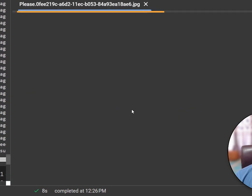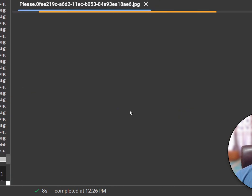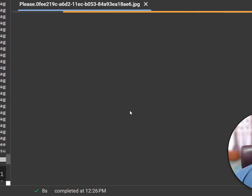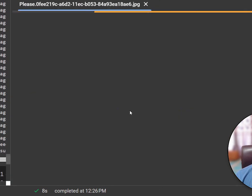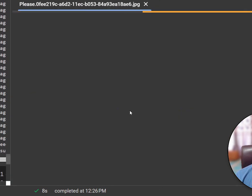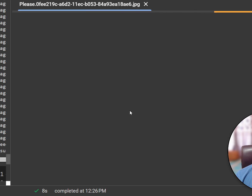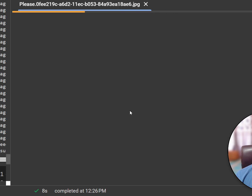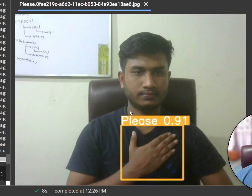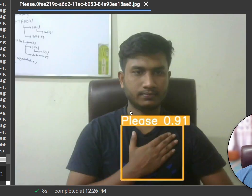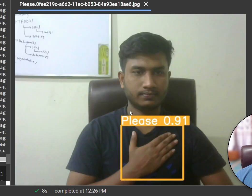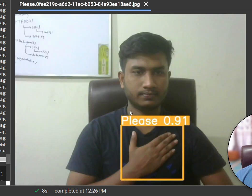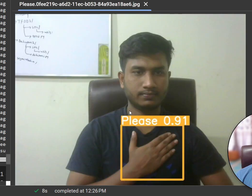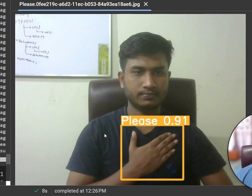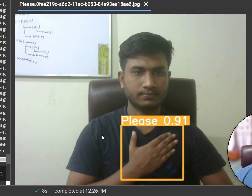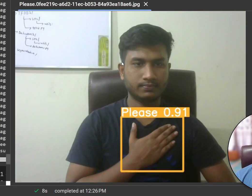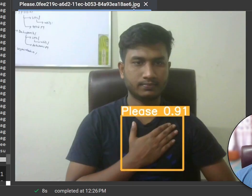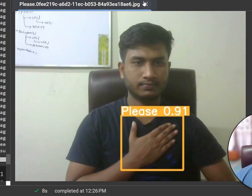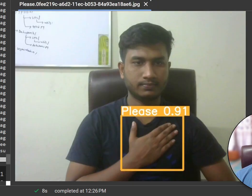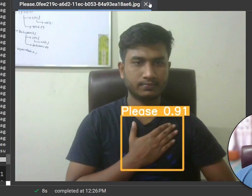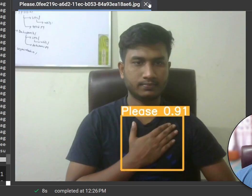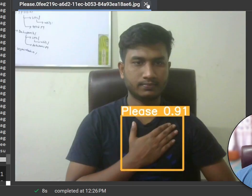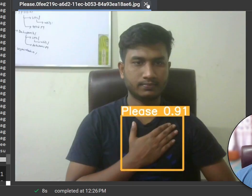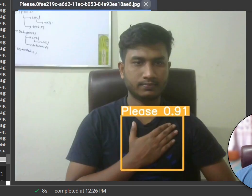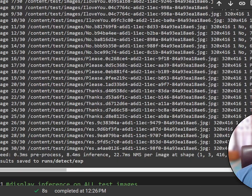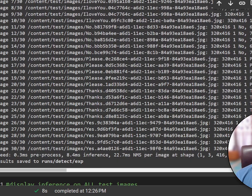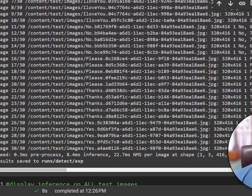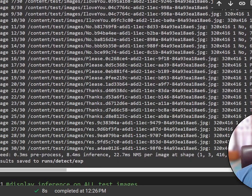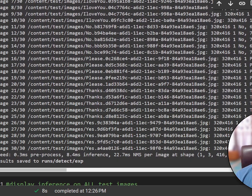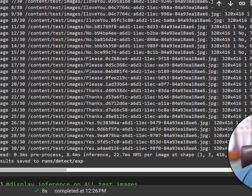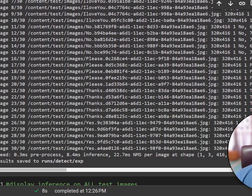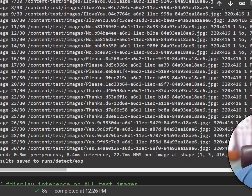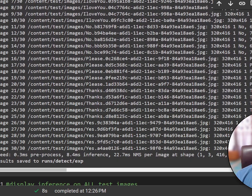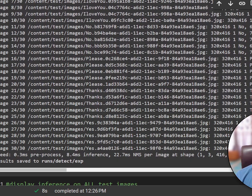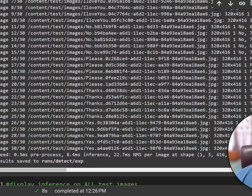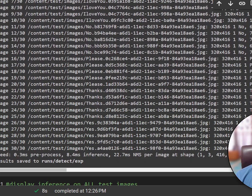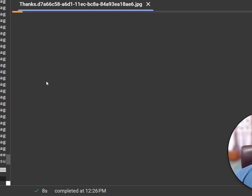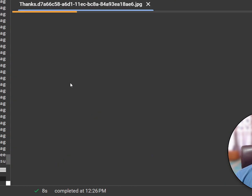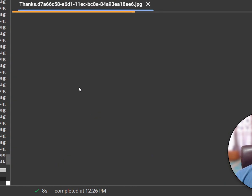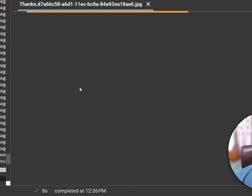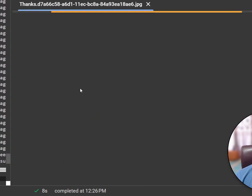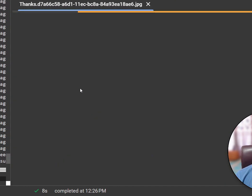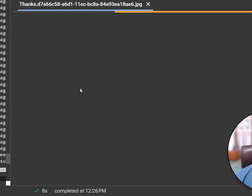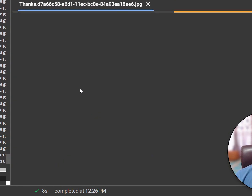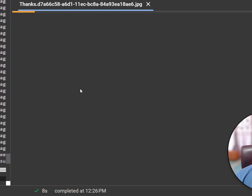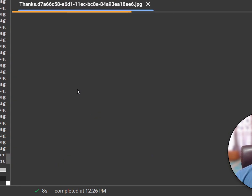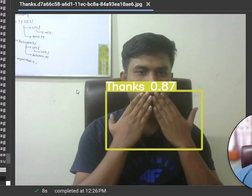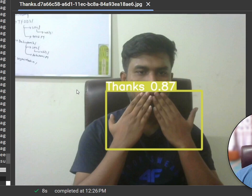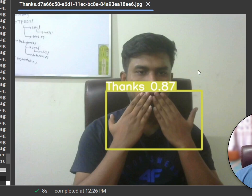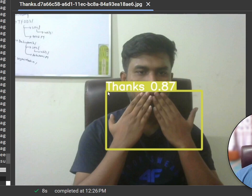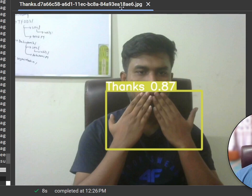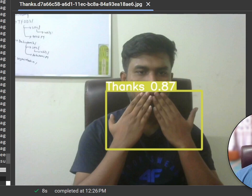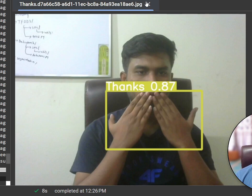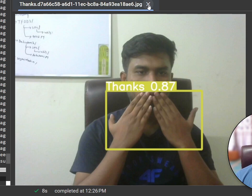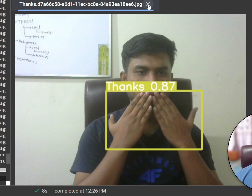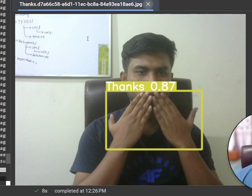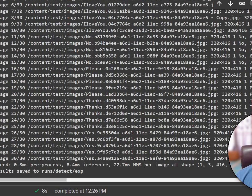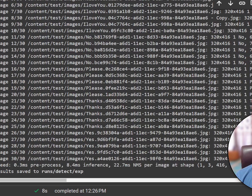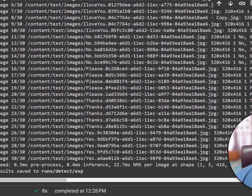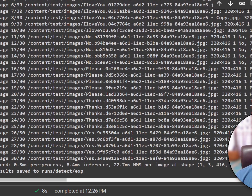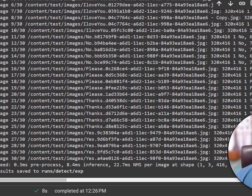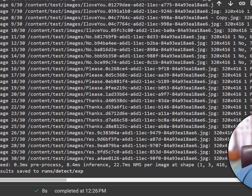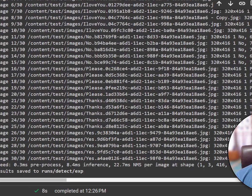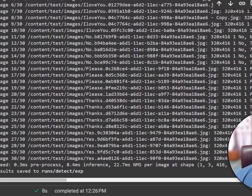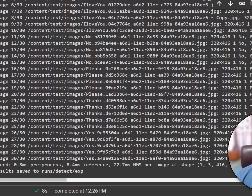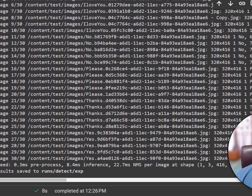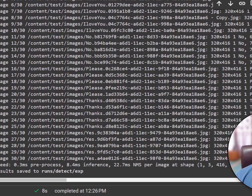also. You can see this is please, 91% confident. Thanks. See this